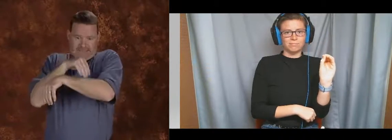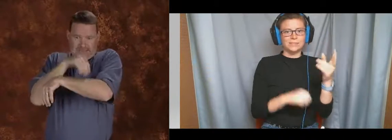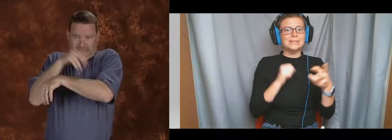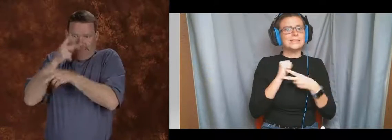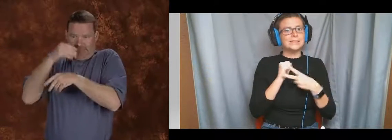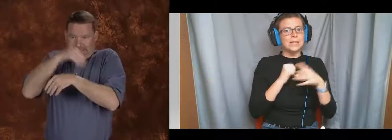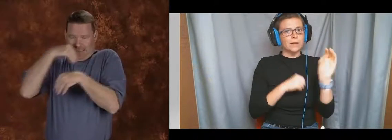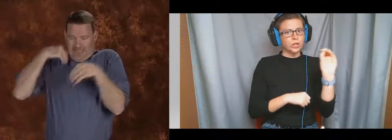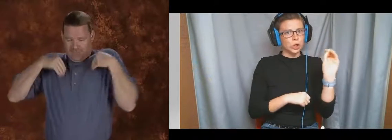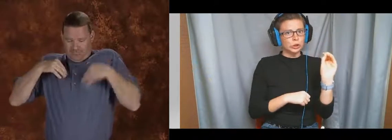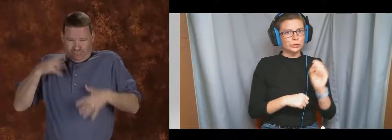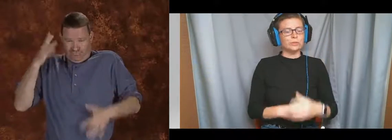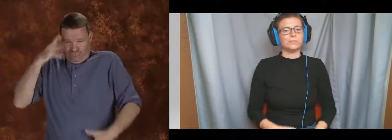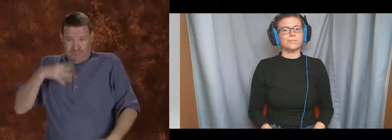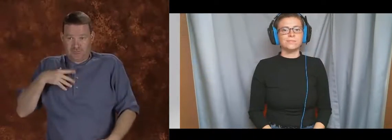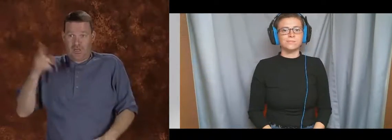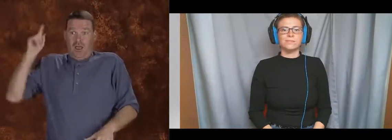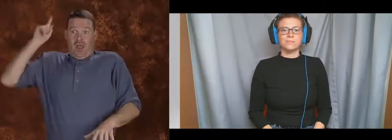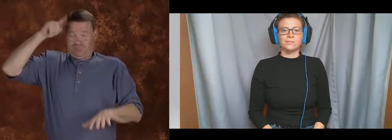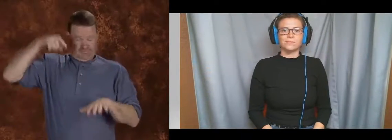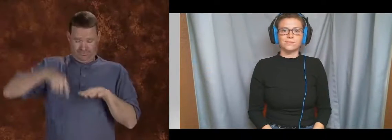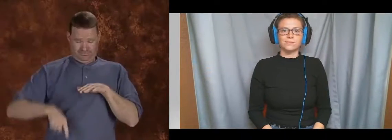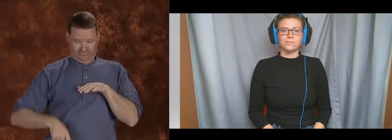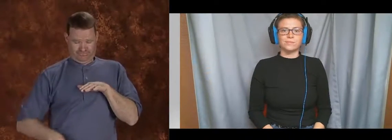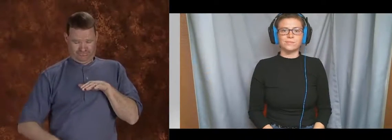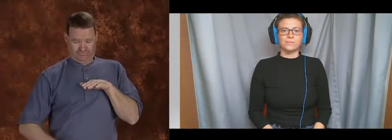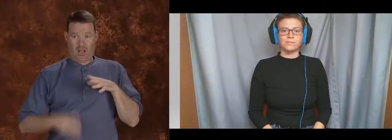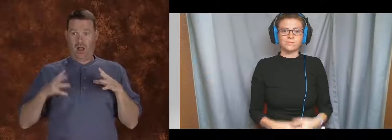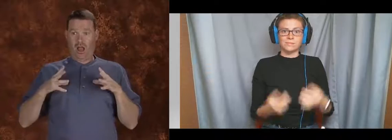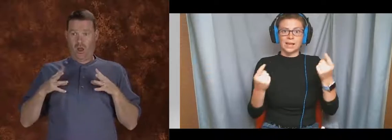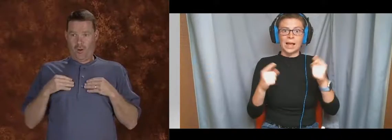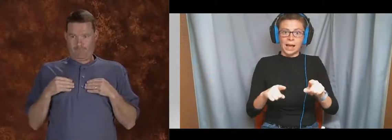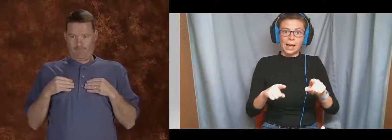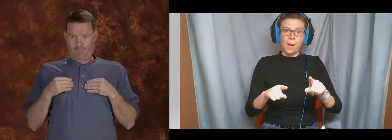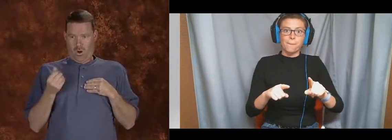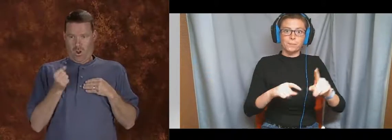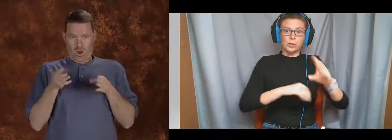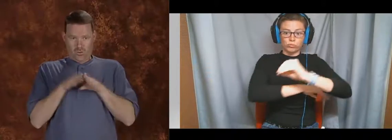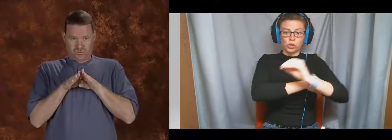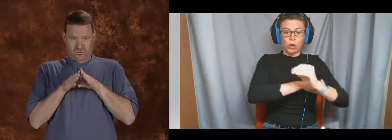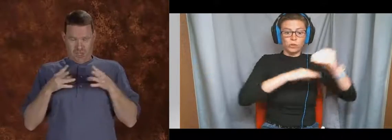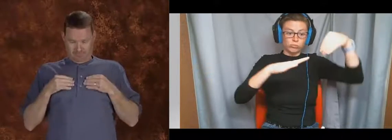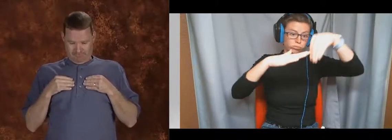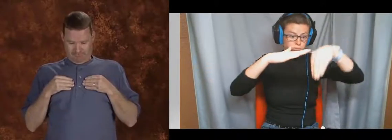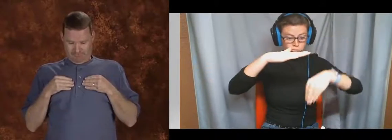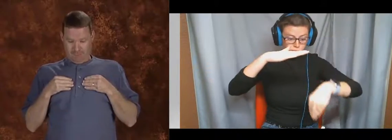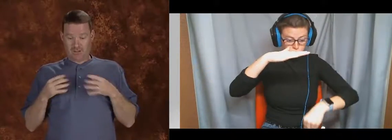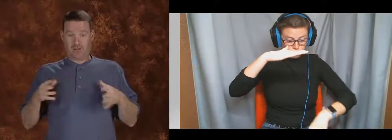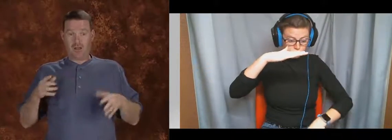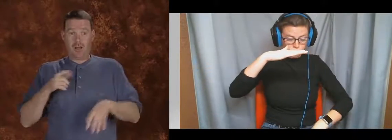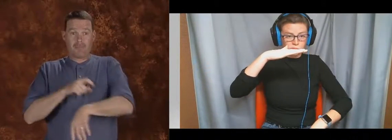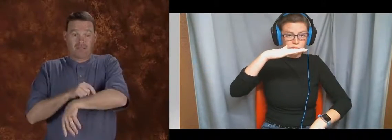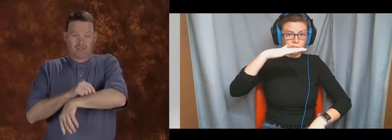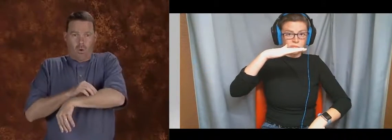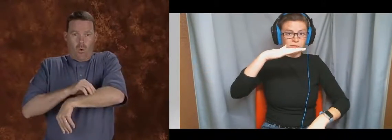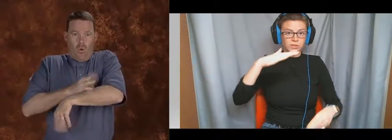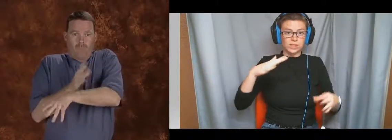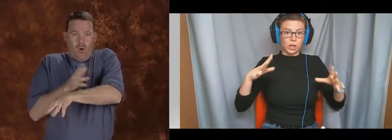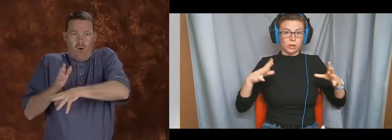Once the dolphin dives deep down into the ocean, they expel all of the oxygen from their lungs and close them.